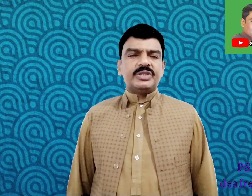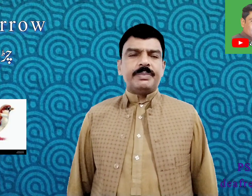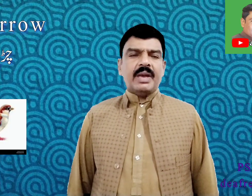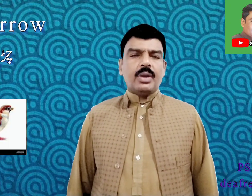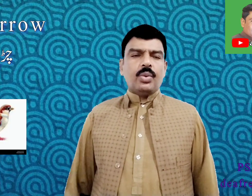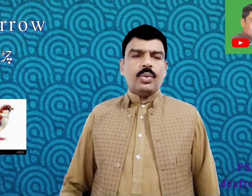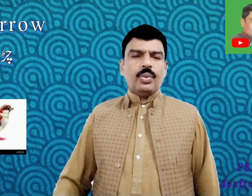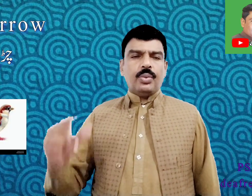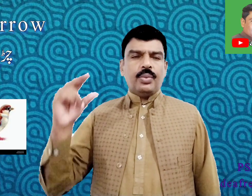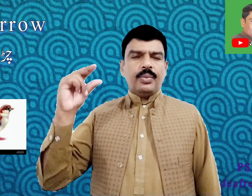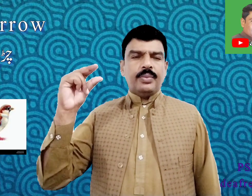sparrow,